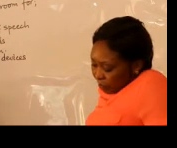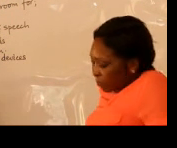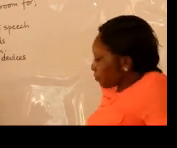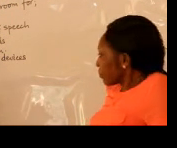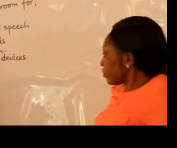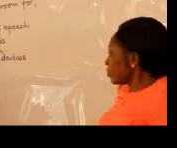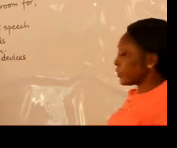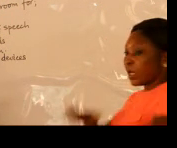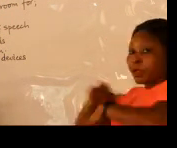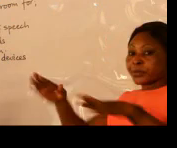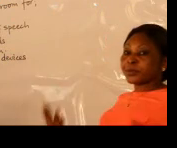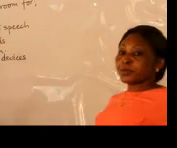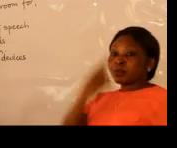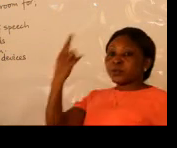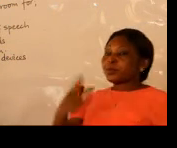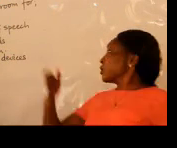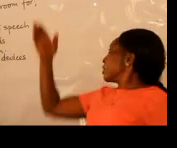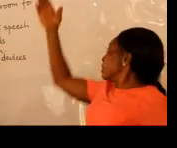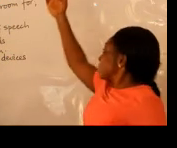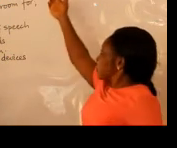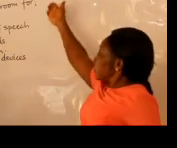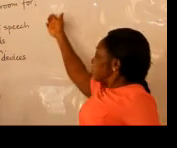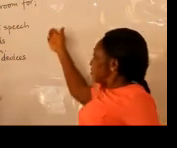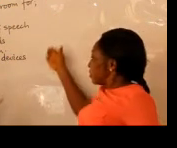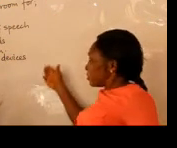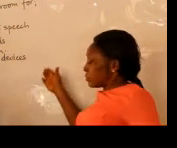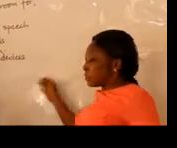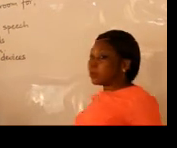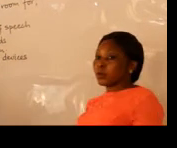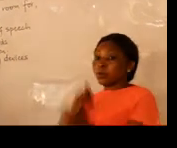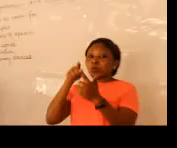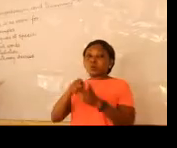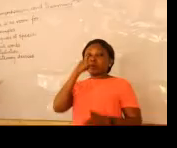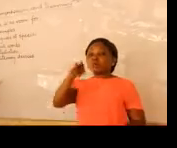You don't use these in a summary.